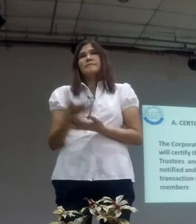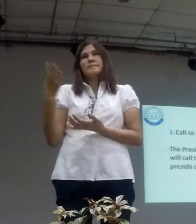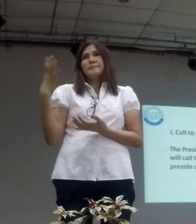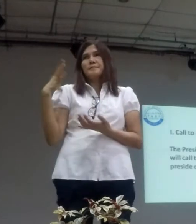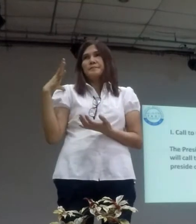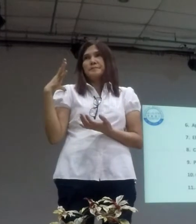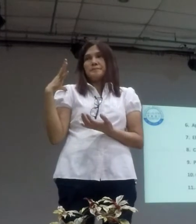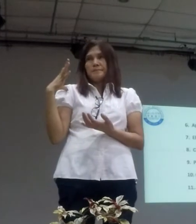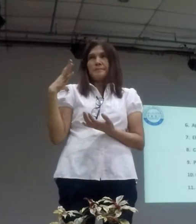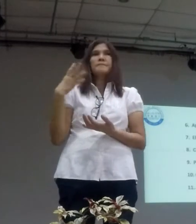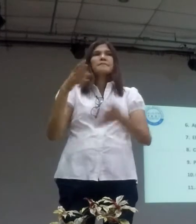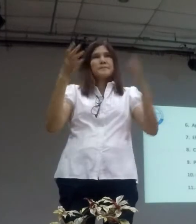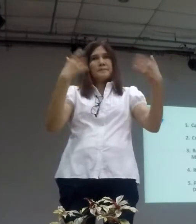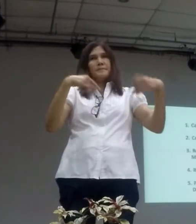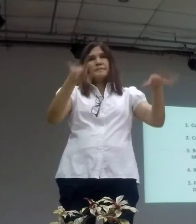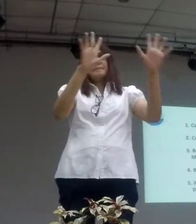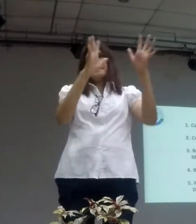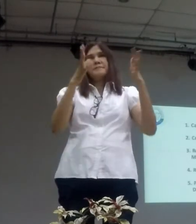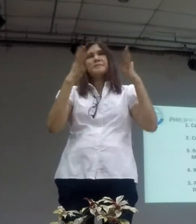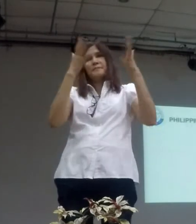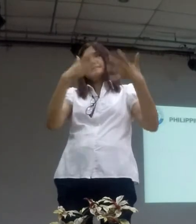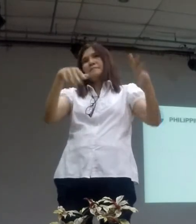okay? So take your time.